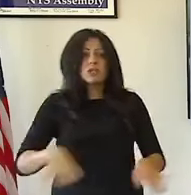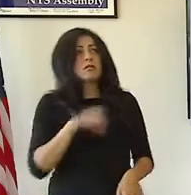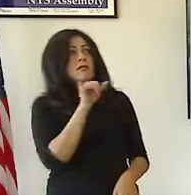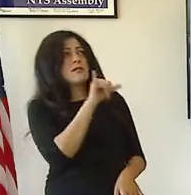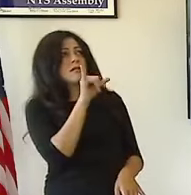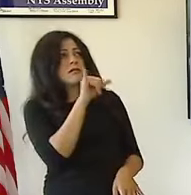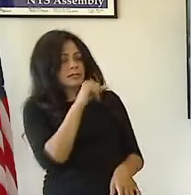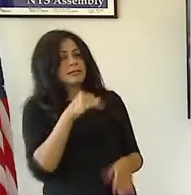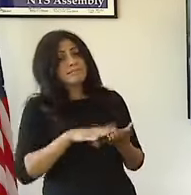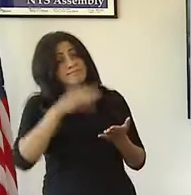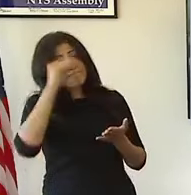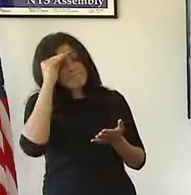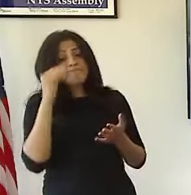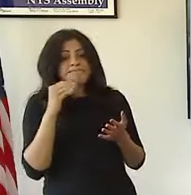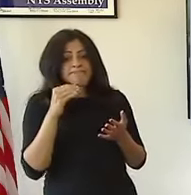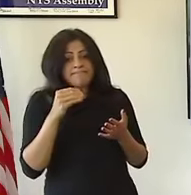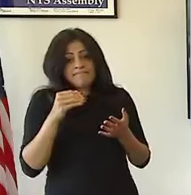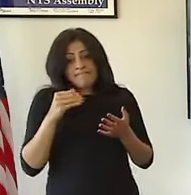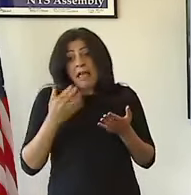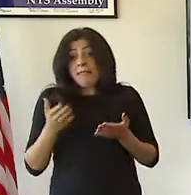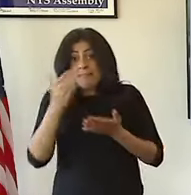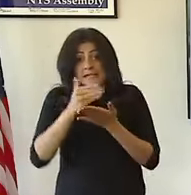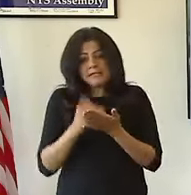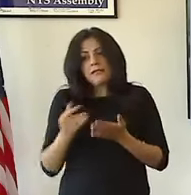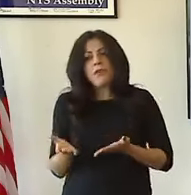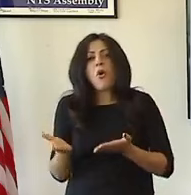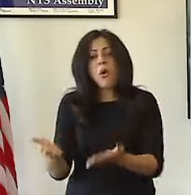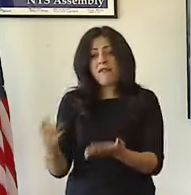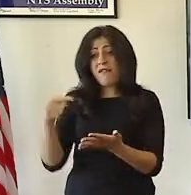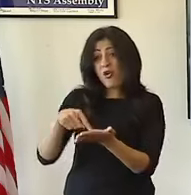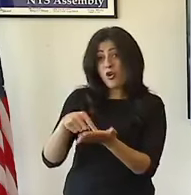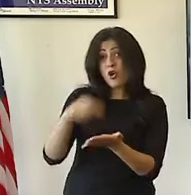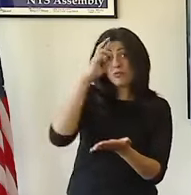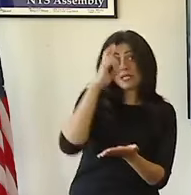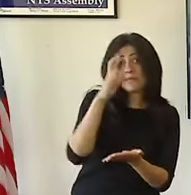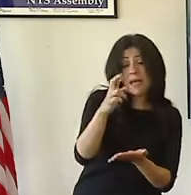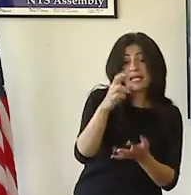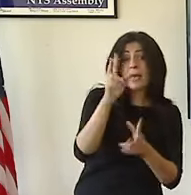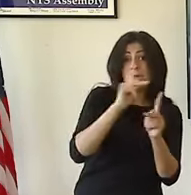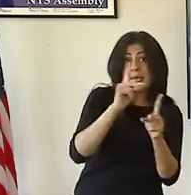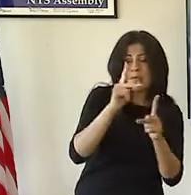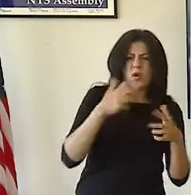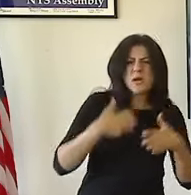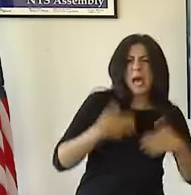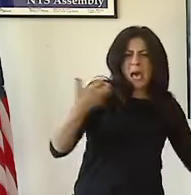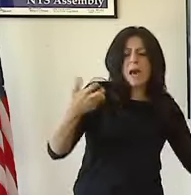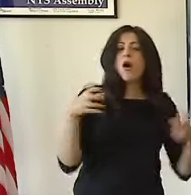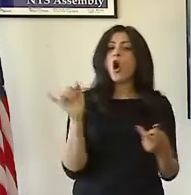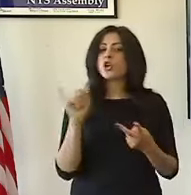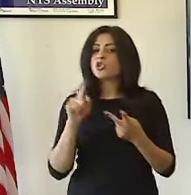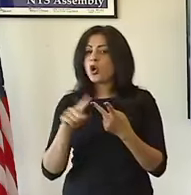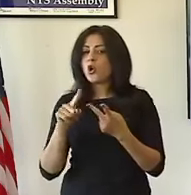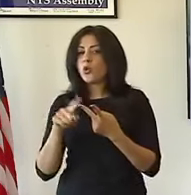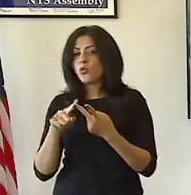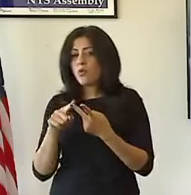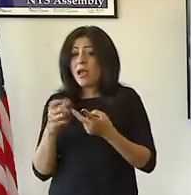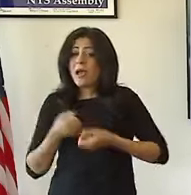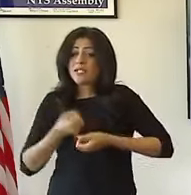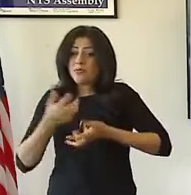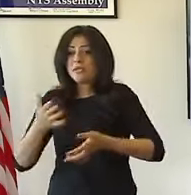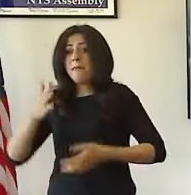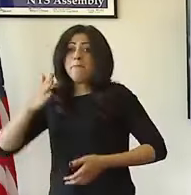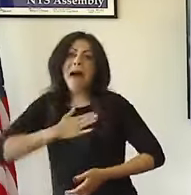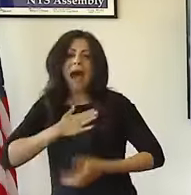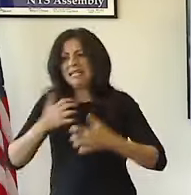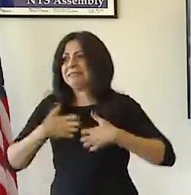I offered to them, that sometimes we have to express both respect for those who have outrage, but sometimes we need to express our own